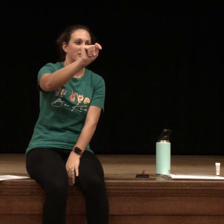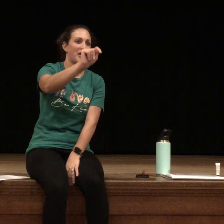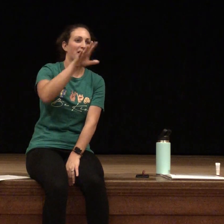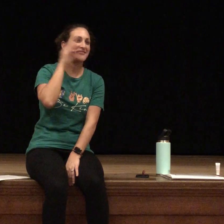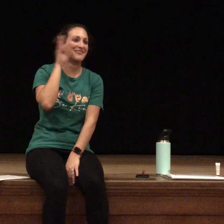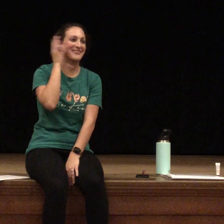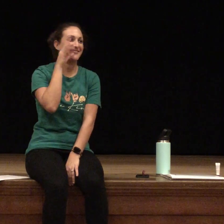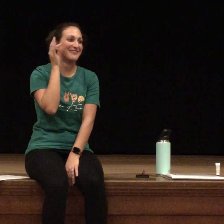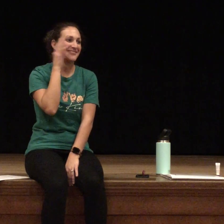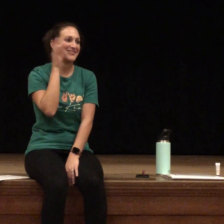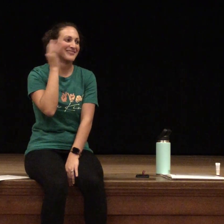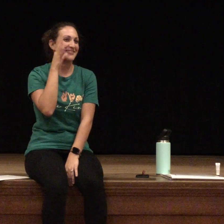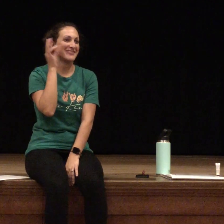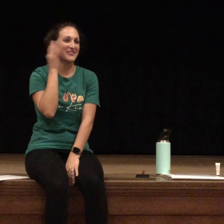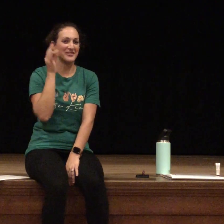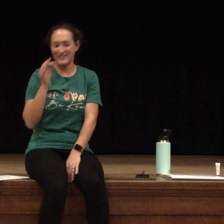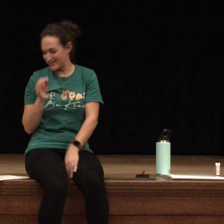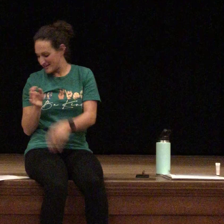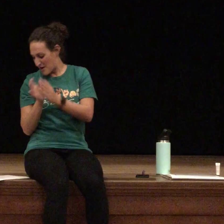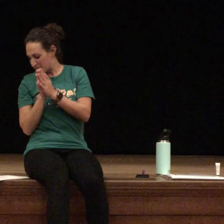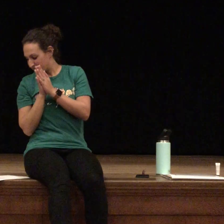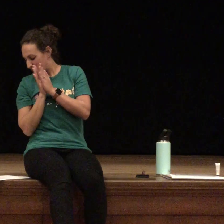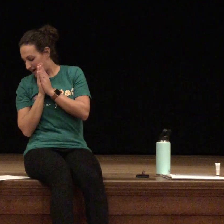Cat. Good.